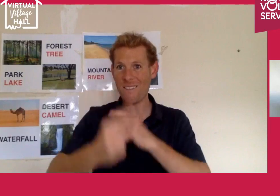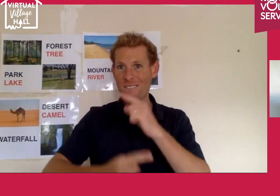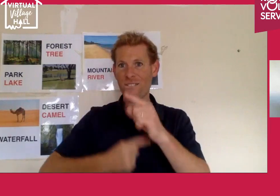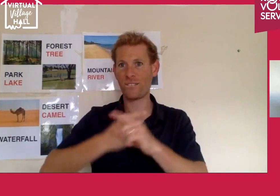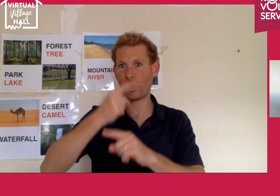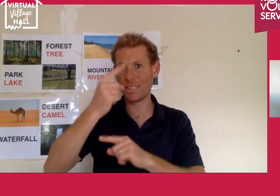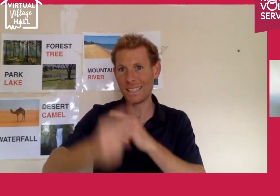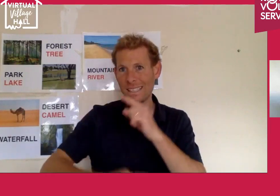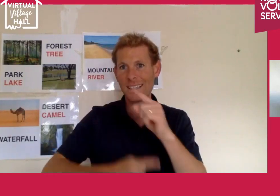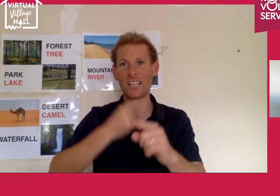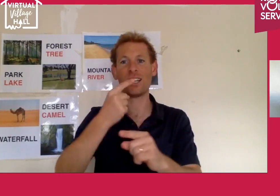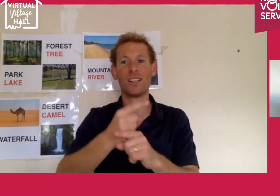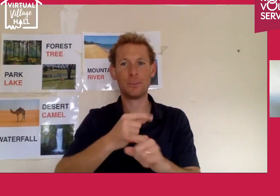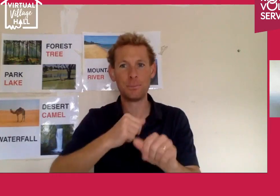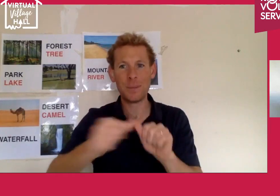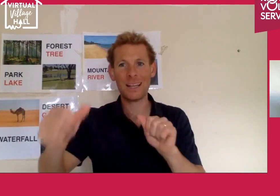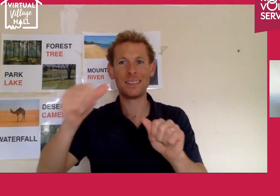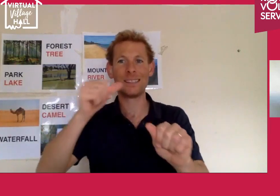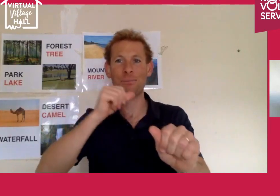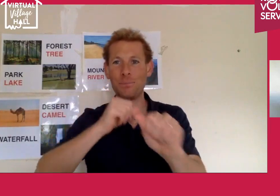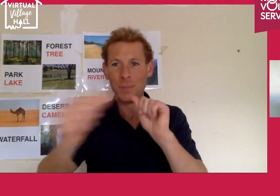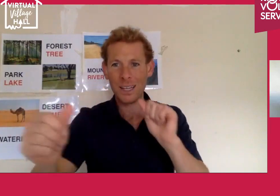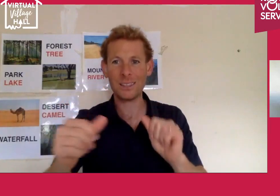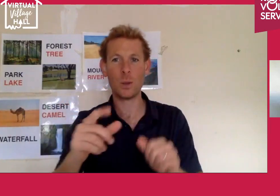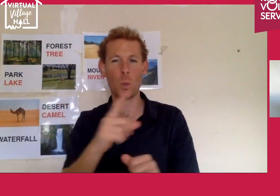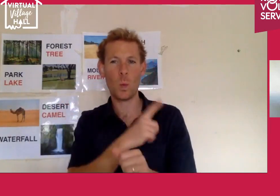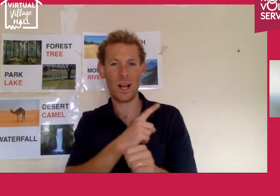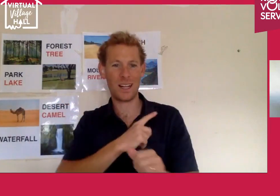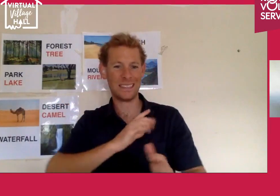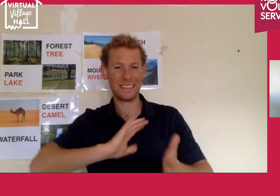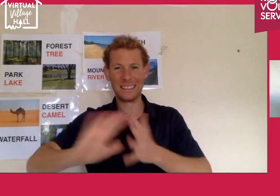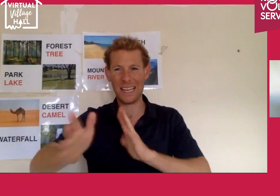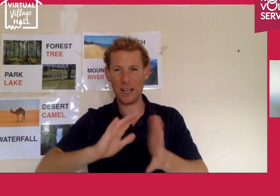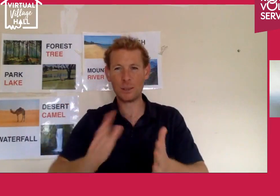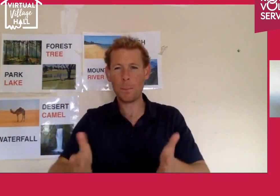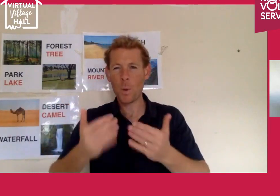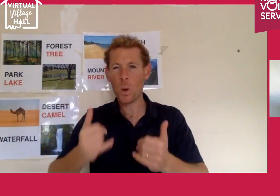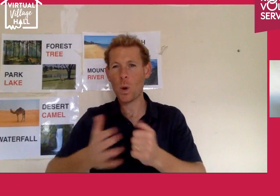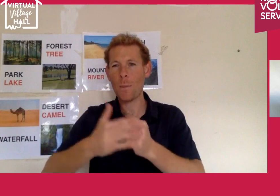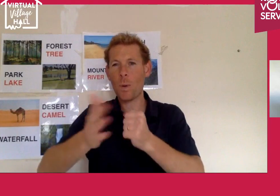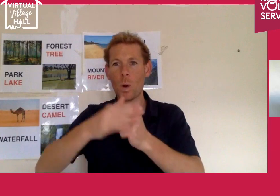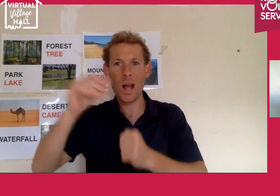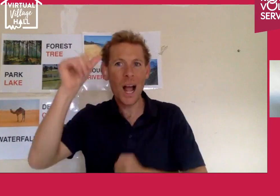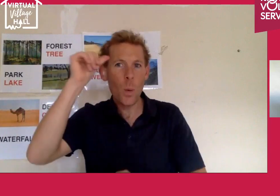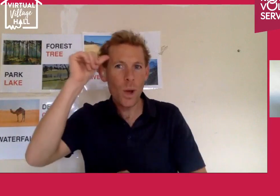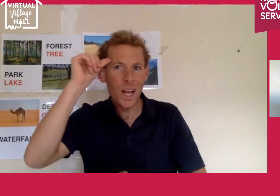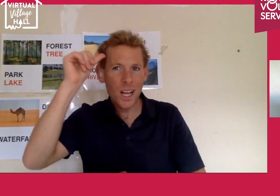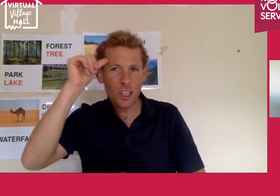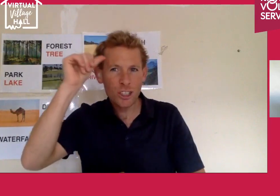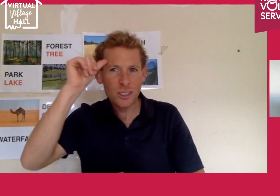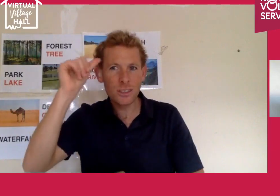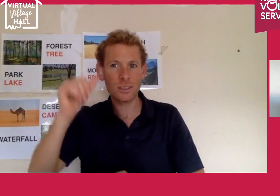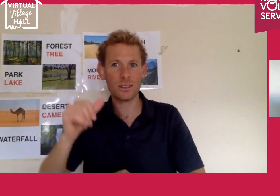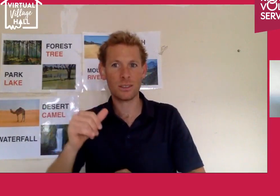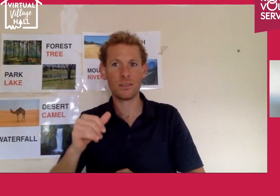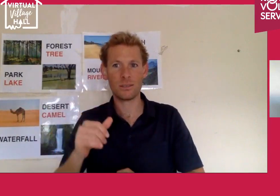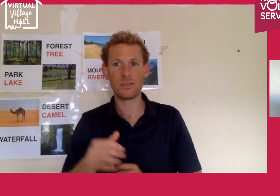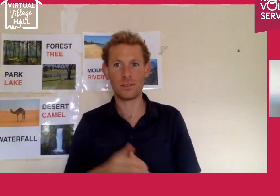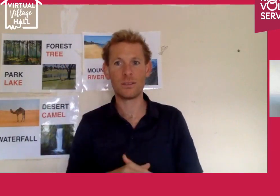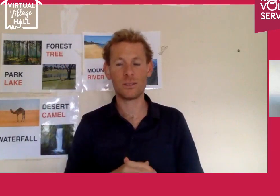never really have to pay for an interpreter themselves, because it's their right to information. But it is getting